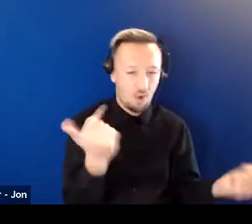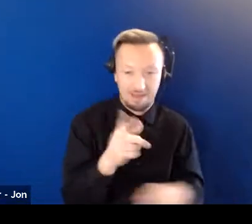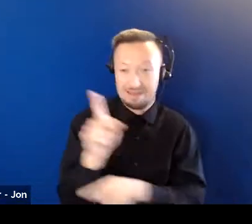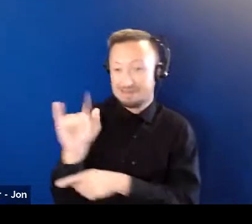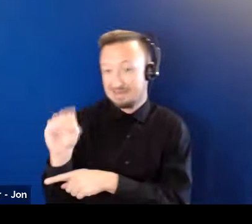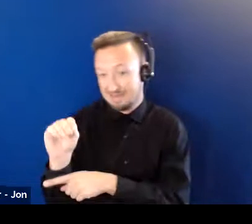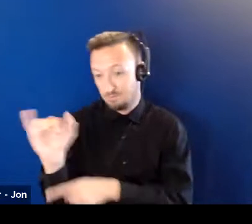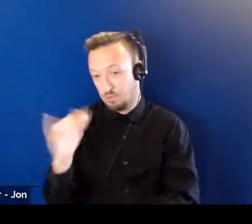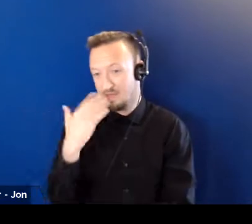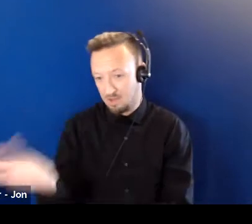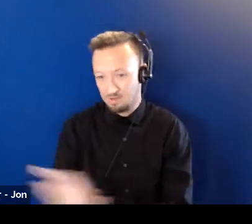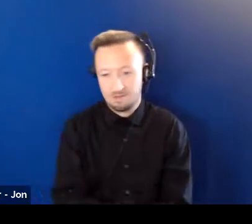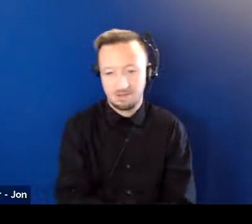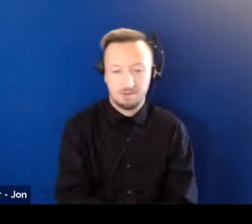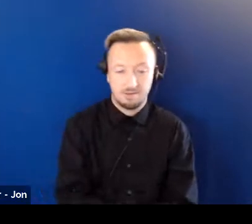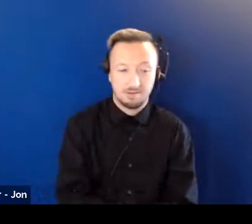in moderating.